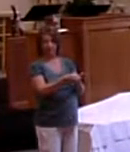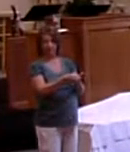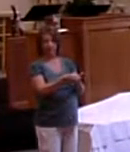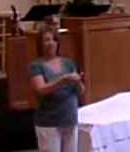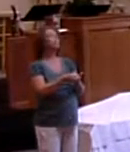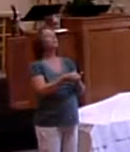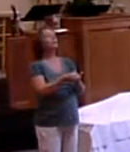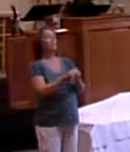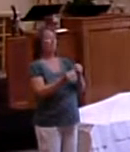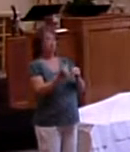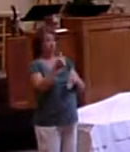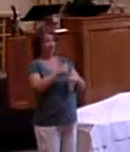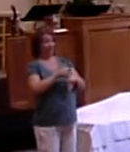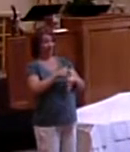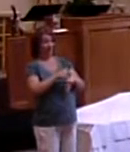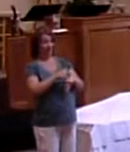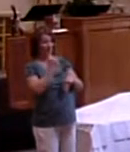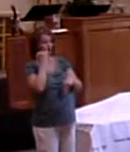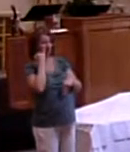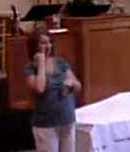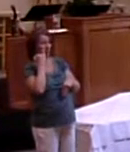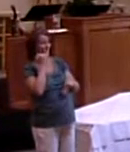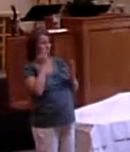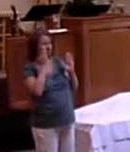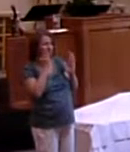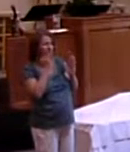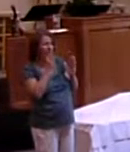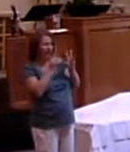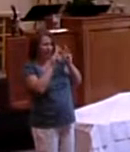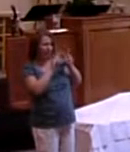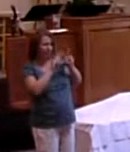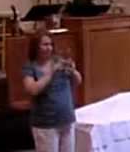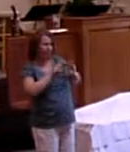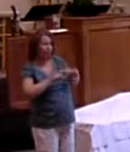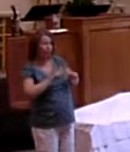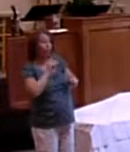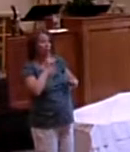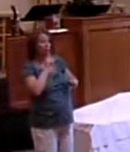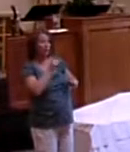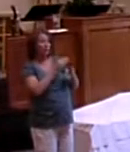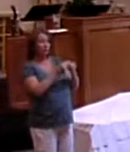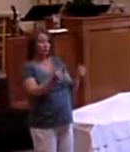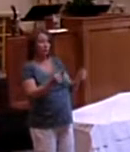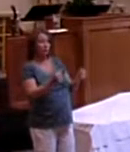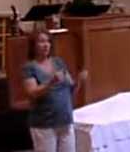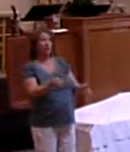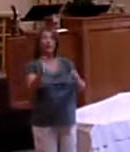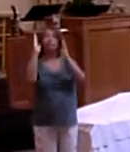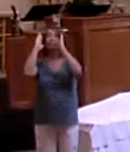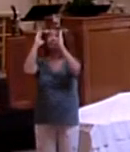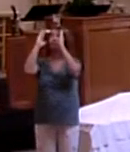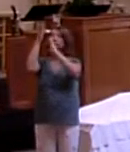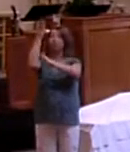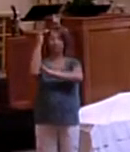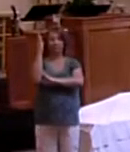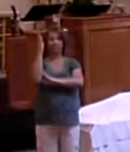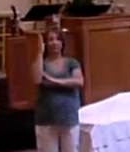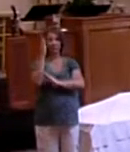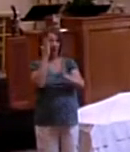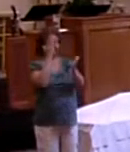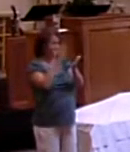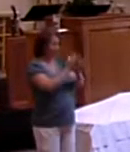of fact, most of the time, if we look at it and pick it apart, their real solution would be to follow God. Their real solution would be to turn from wherever they